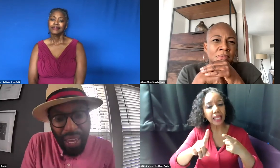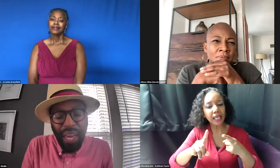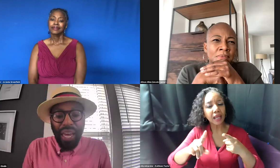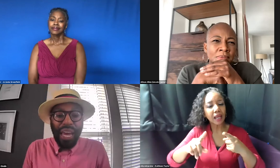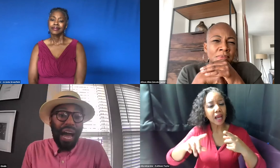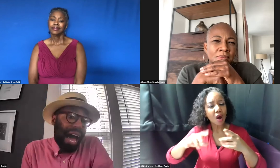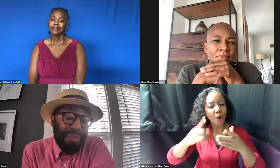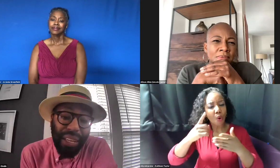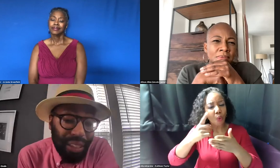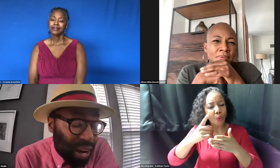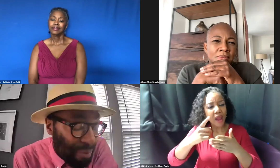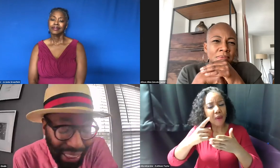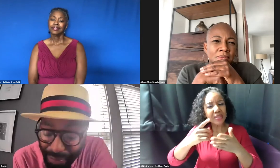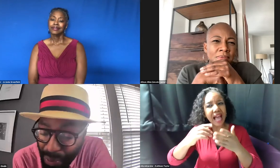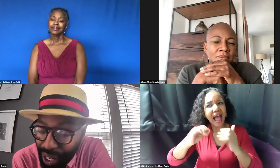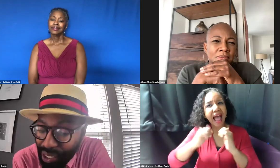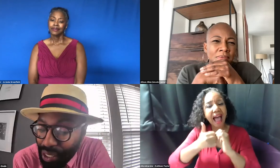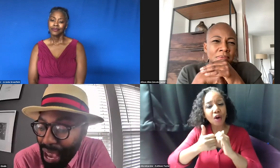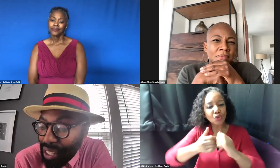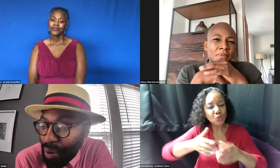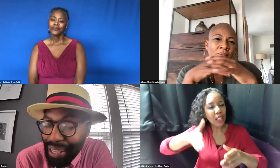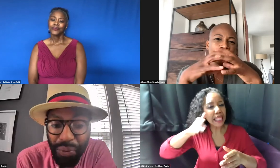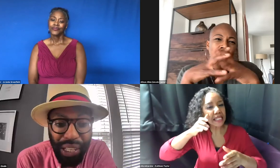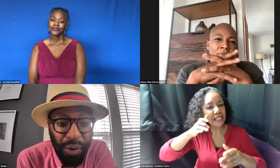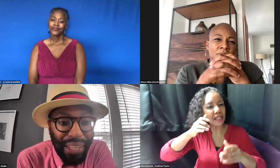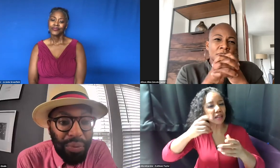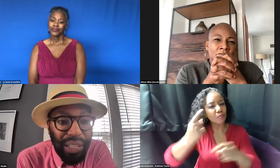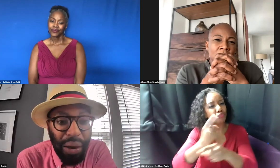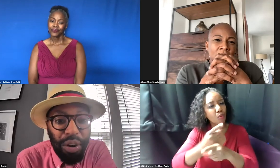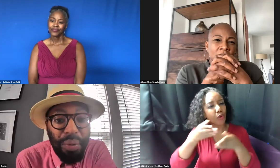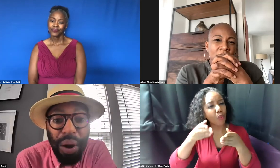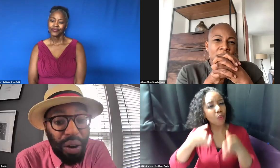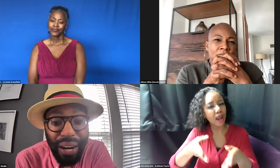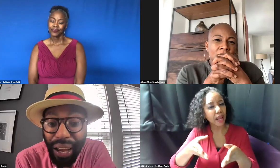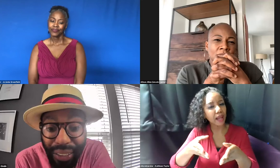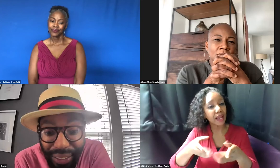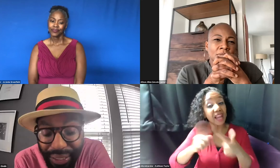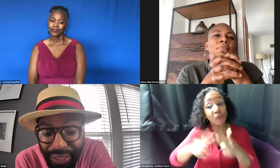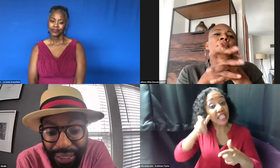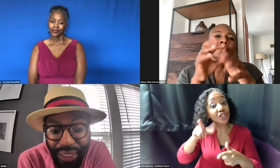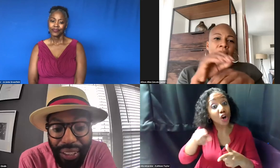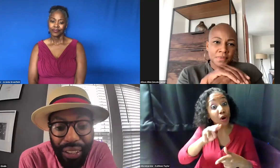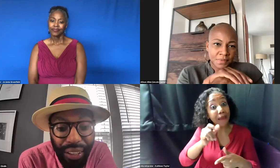time. I think if people listen to Maxine, when Maxine was saying what Maxine was saying, we wouldn't be where we were right now,